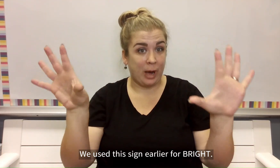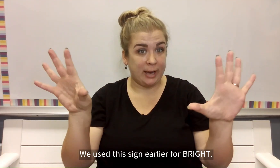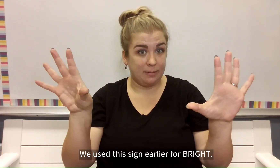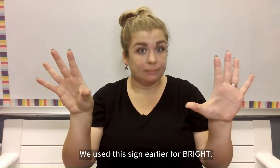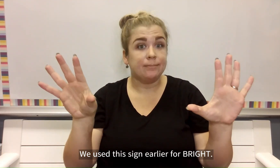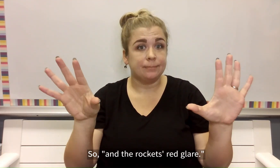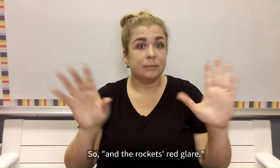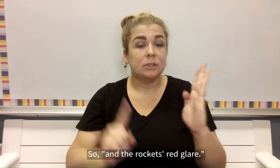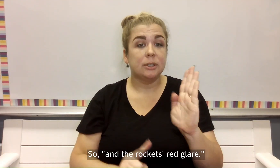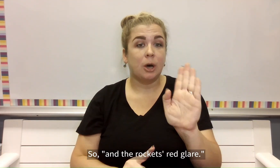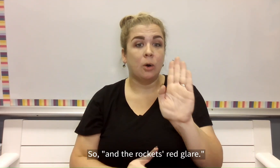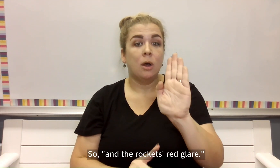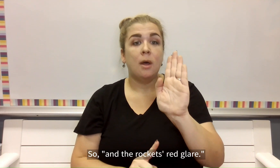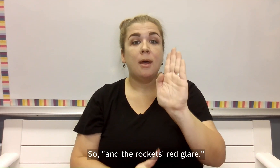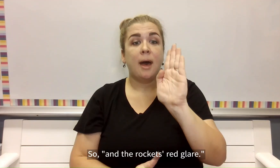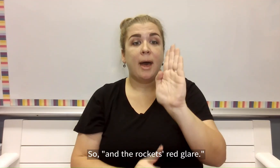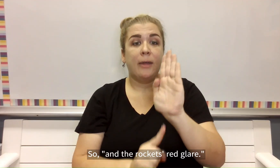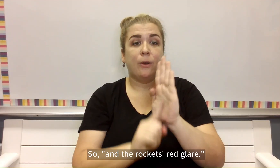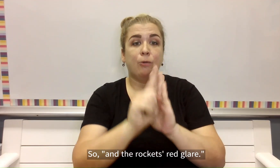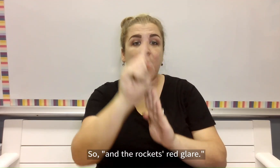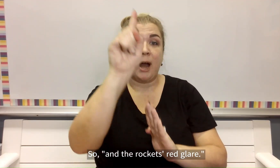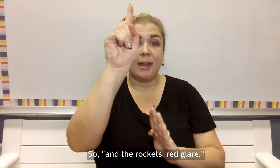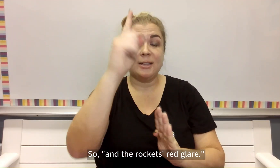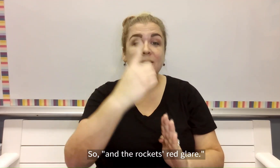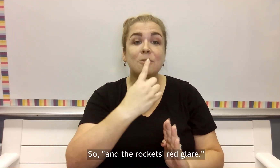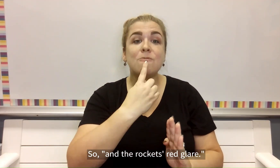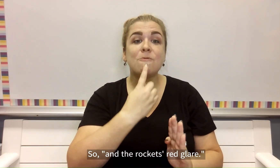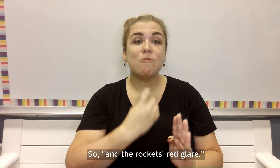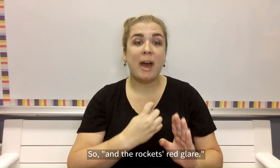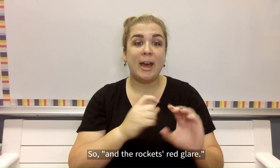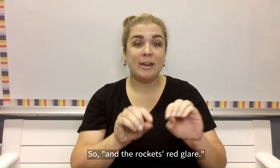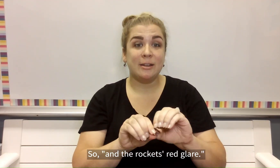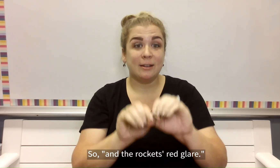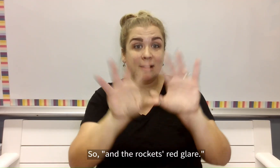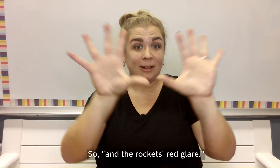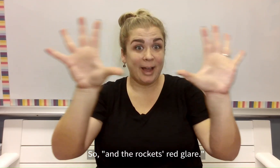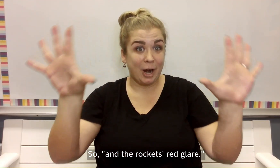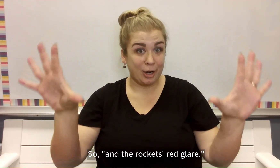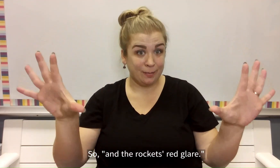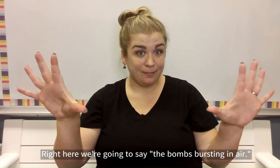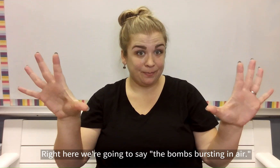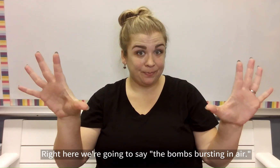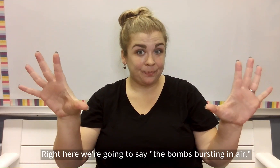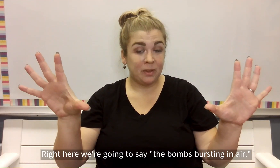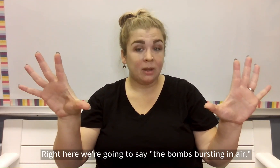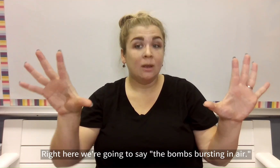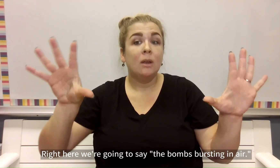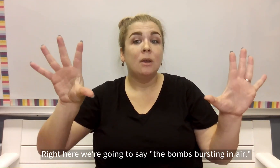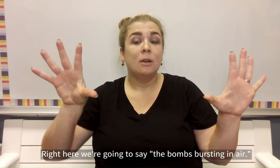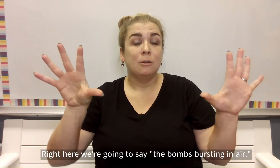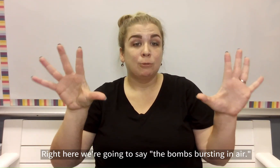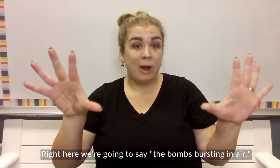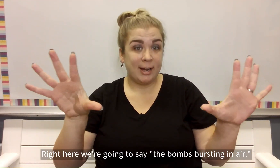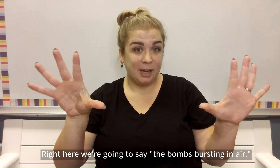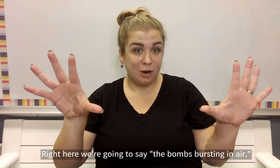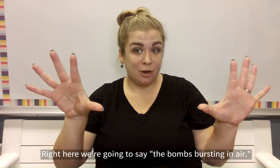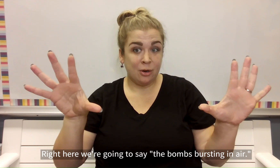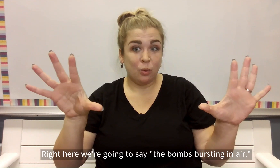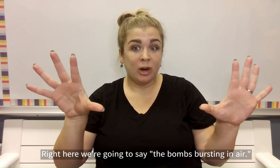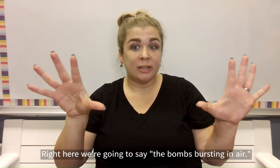bright. So, and the rockets, red glare. Right here, we're going to